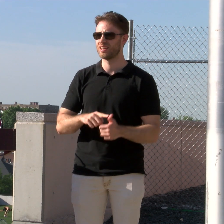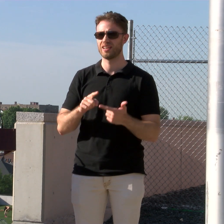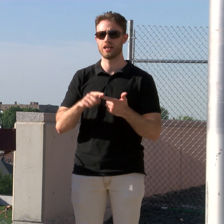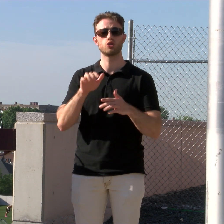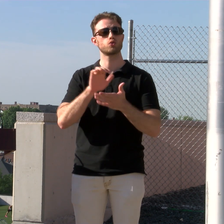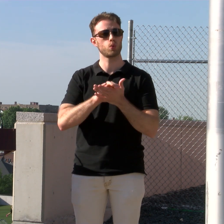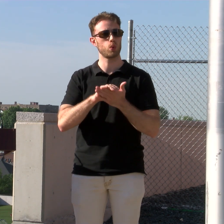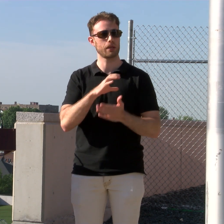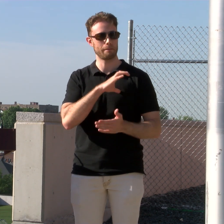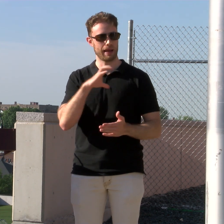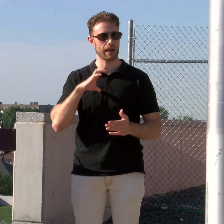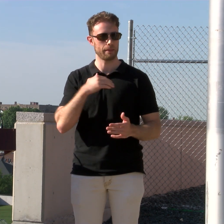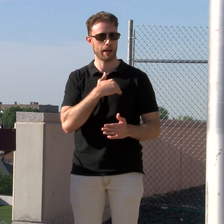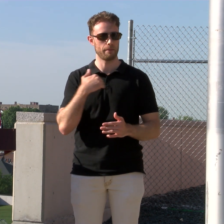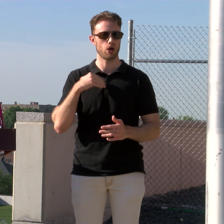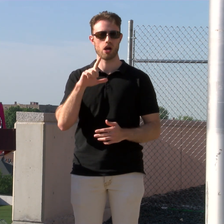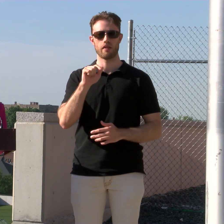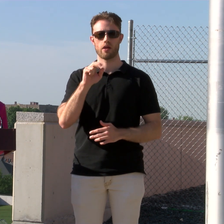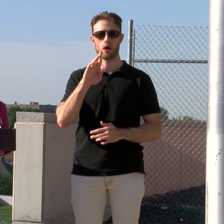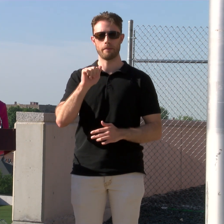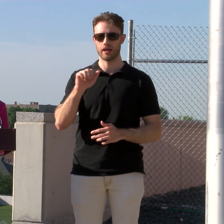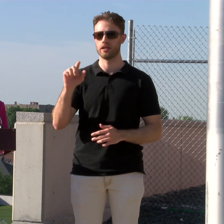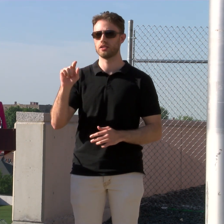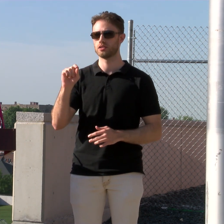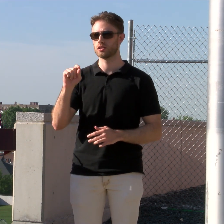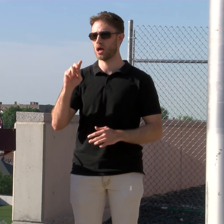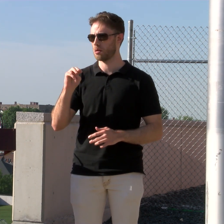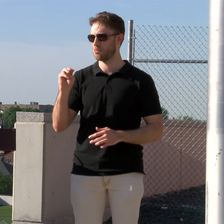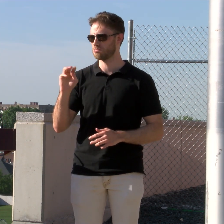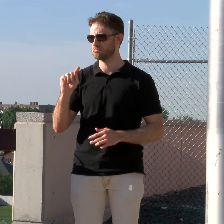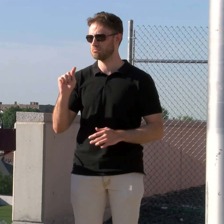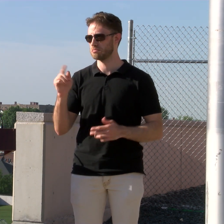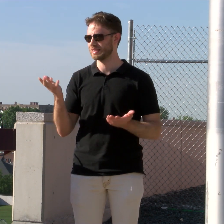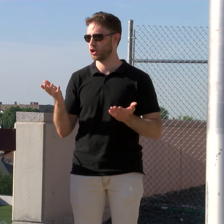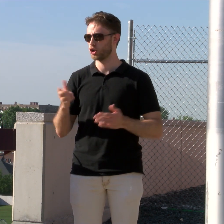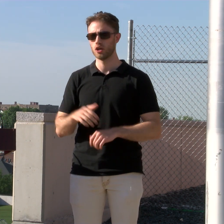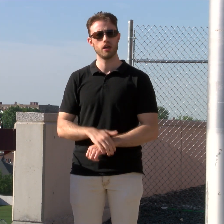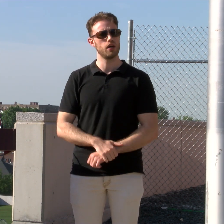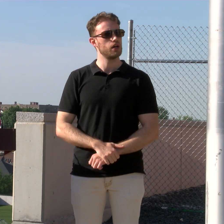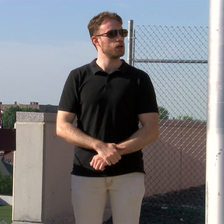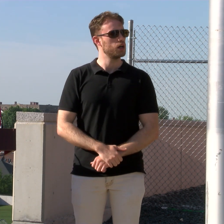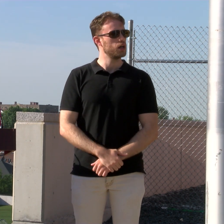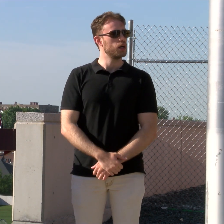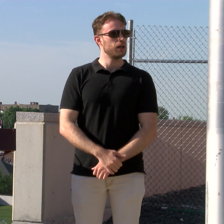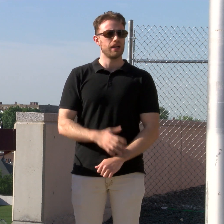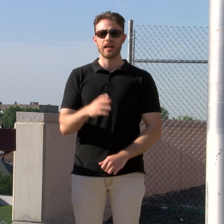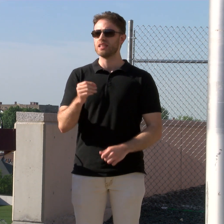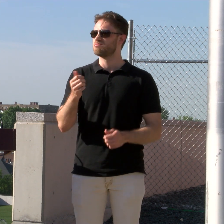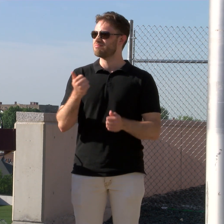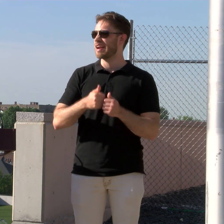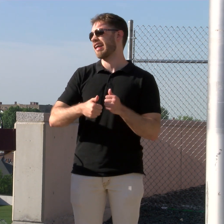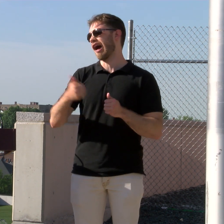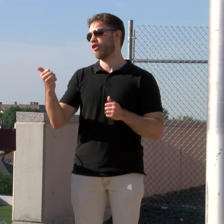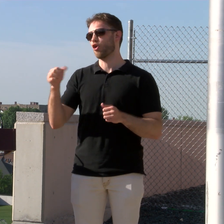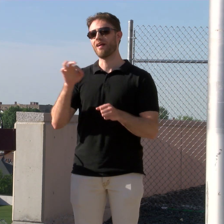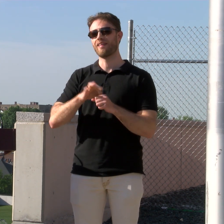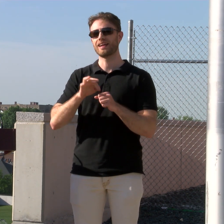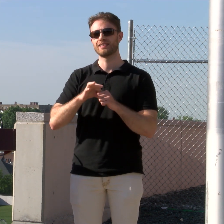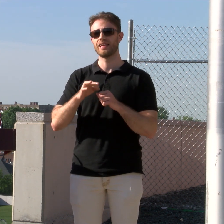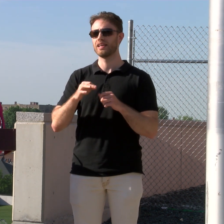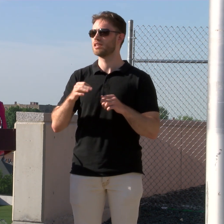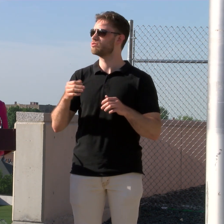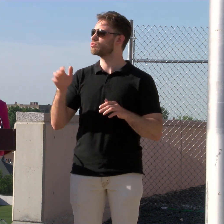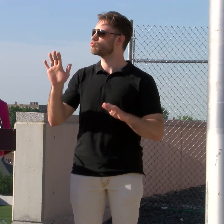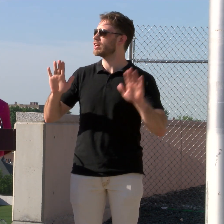School Committee member Laurent Baton is here, and any other elected officials, if